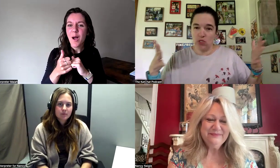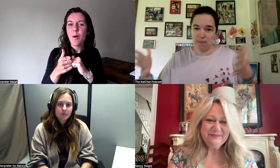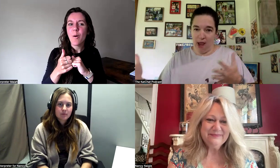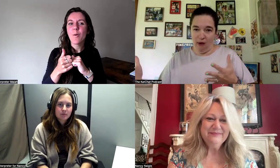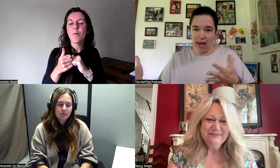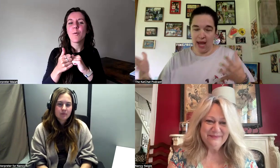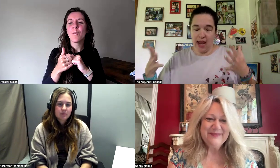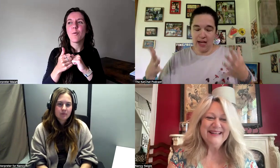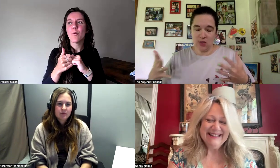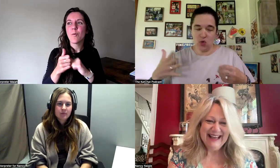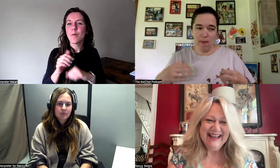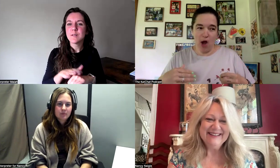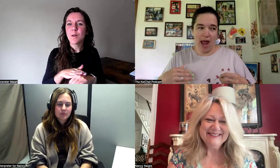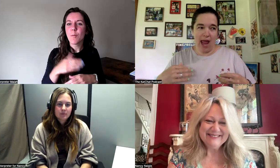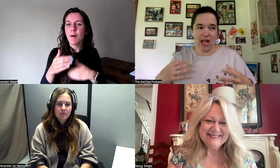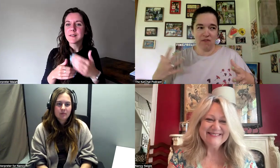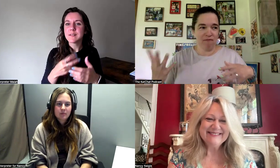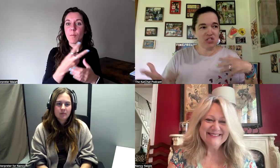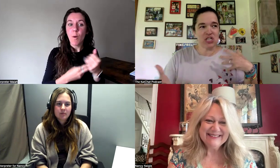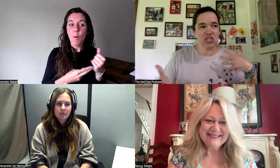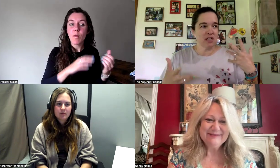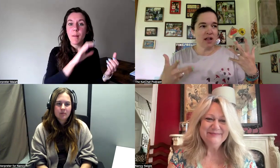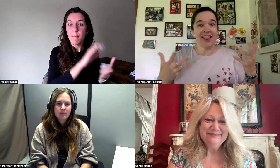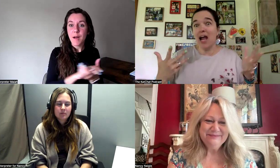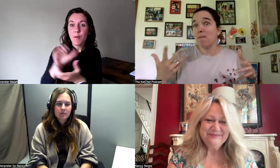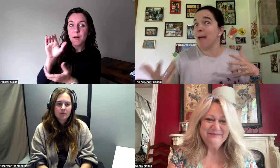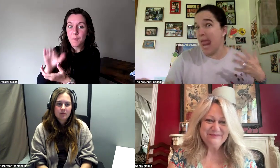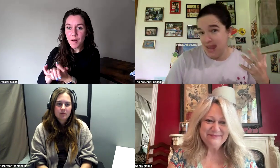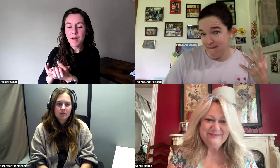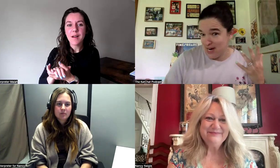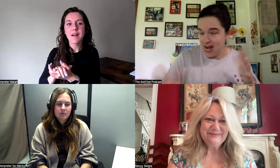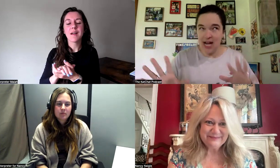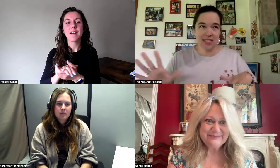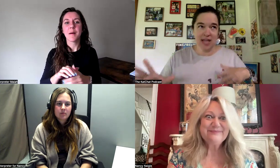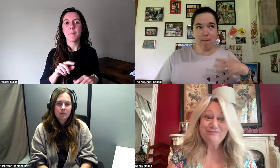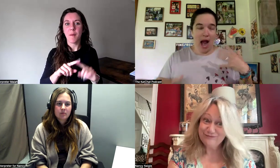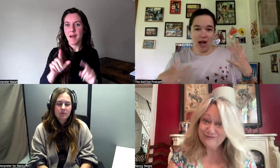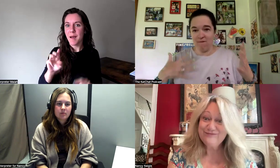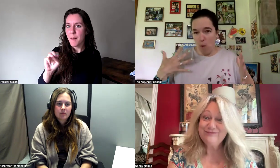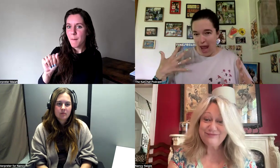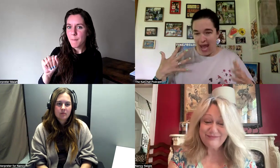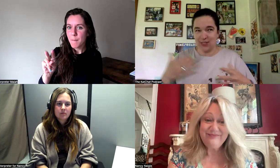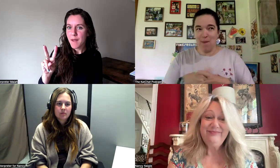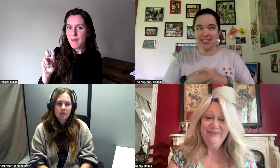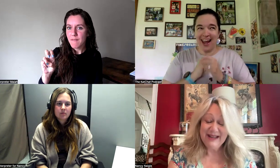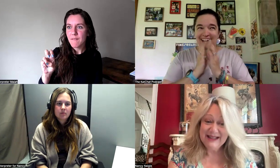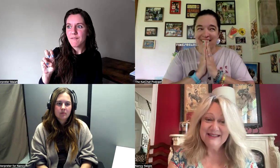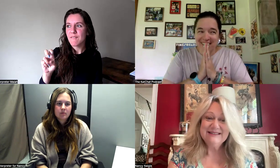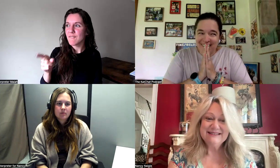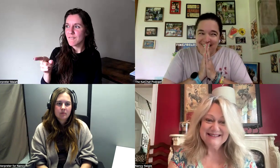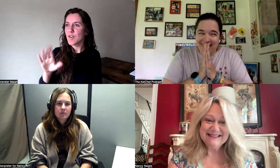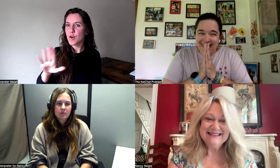brought Rosemary into the book, and she like Maeve in some kind of way. That was